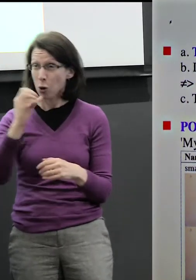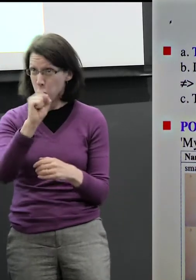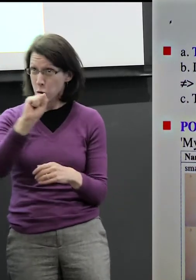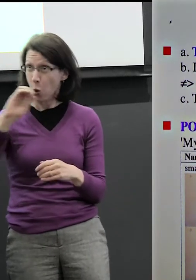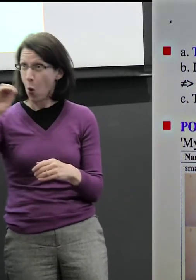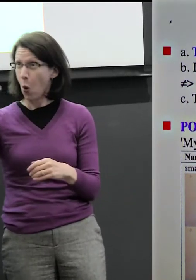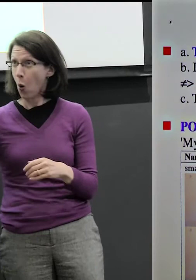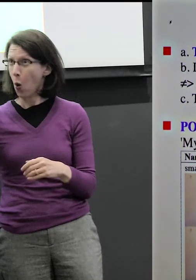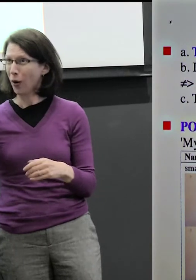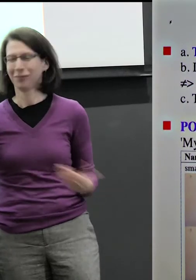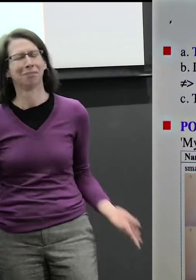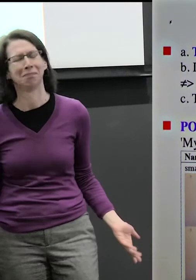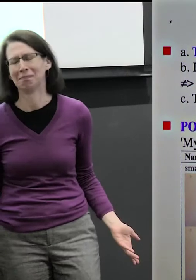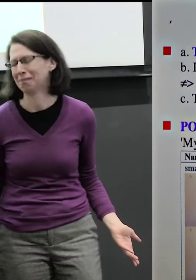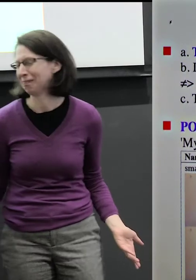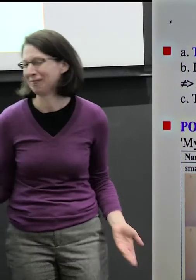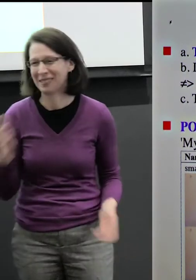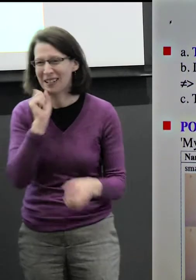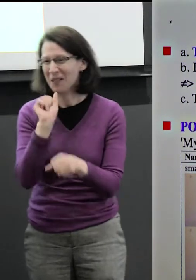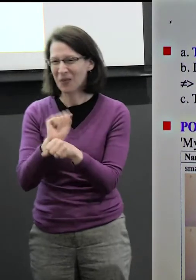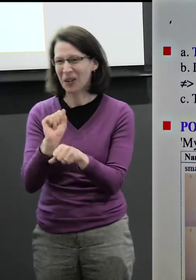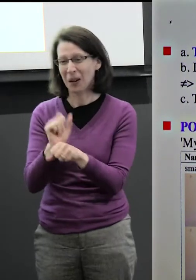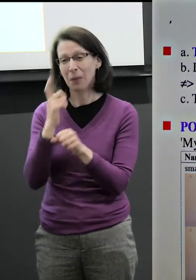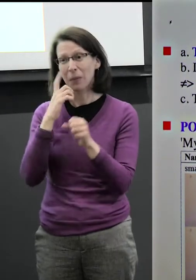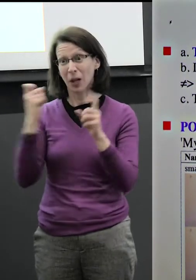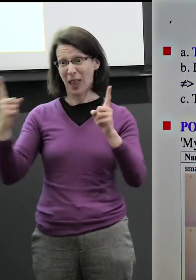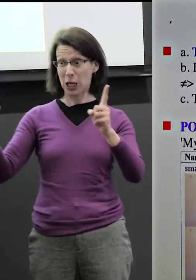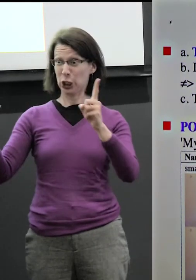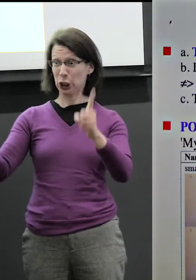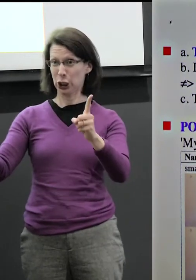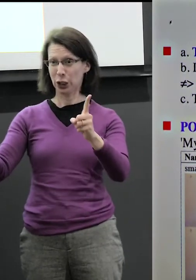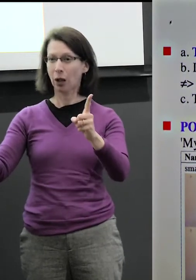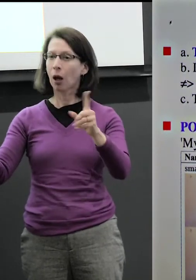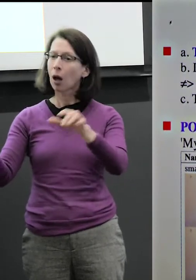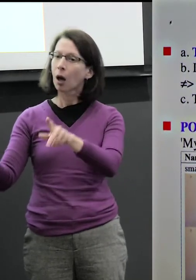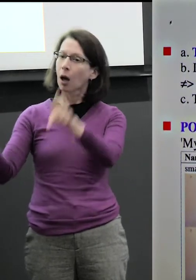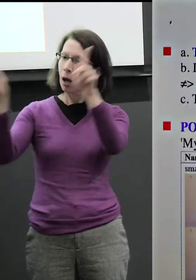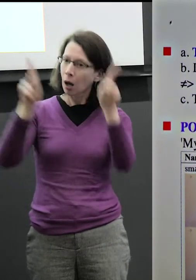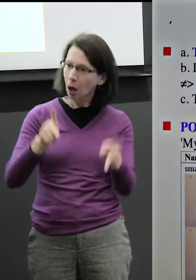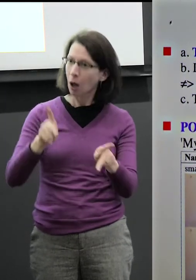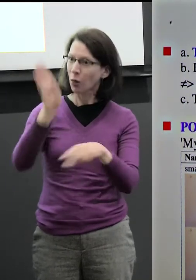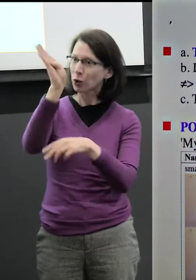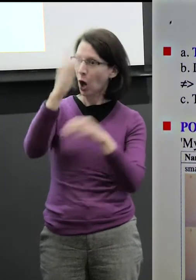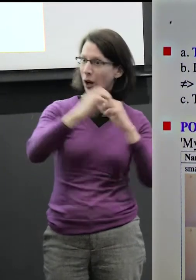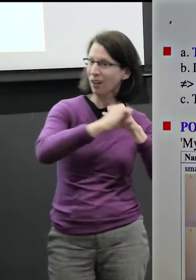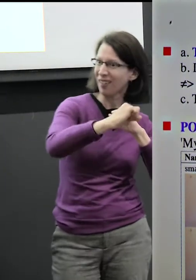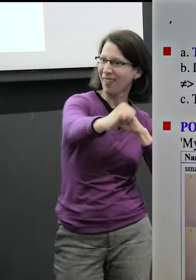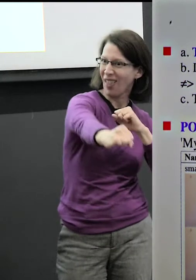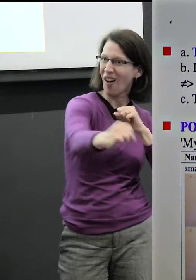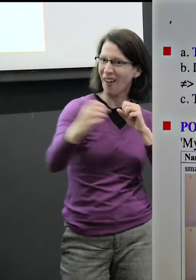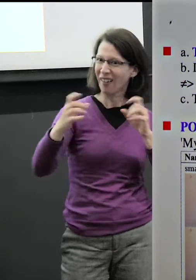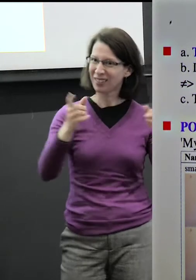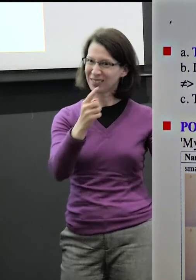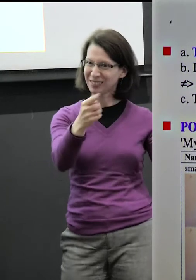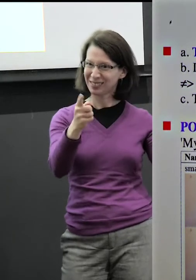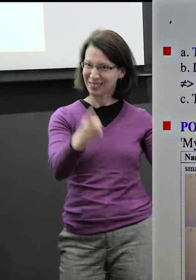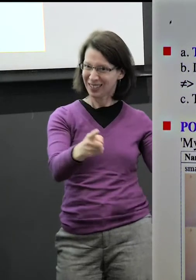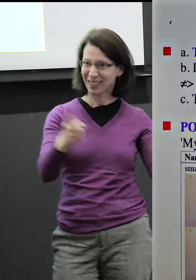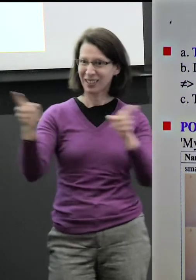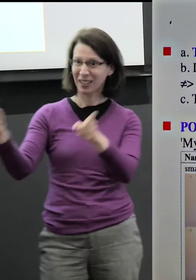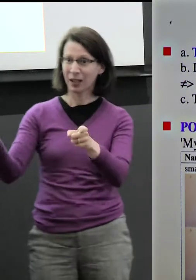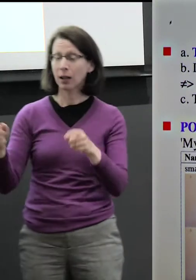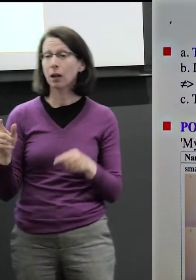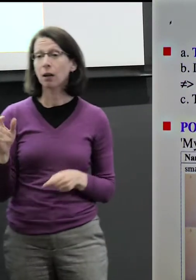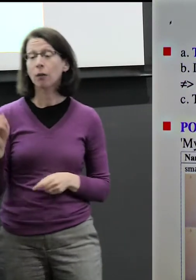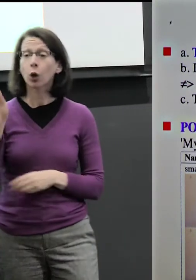And, you know, if you, for instance, put this under a negation, if you say the talk was long, but it wasn't